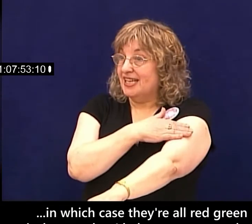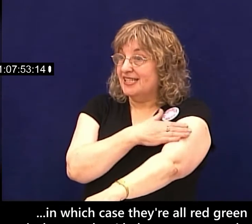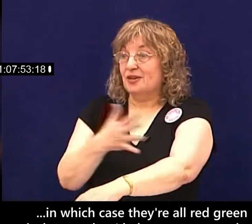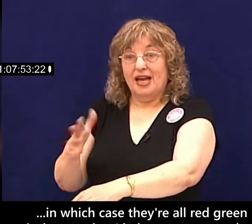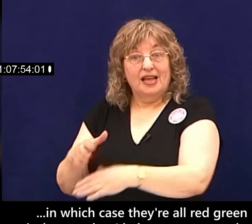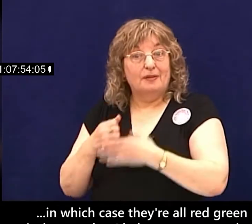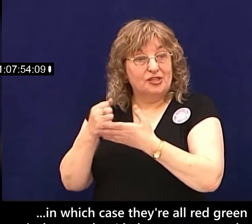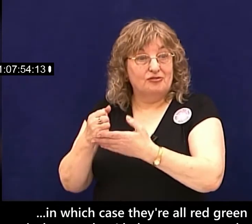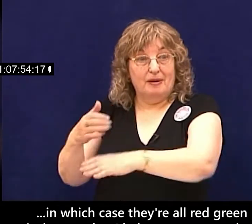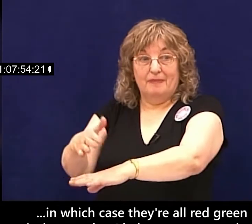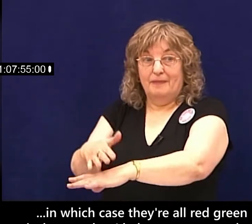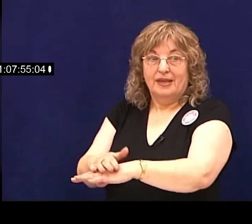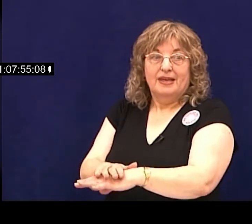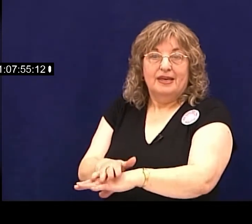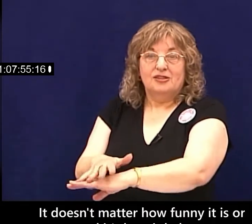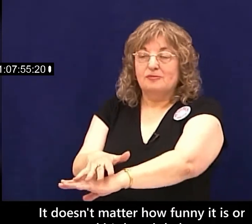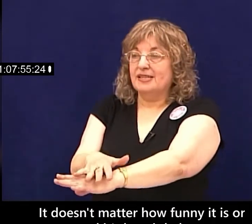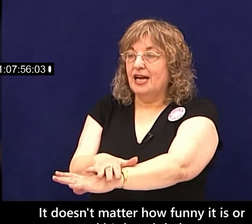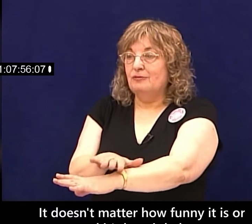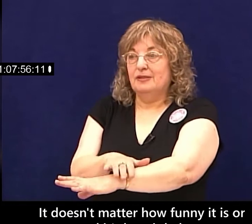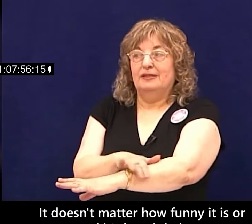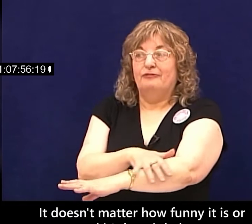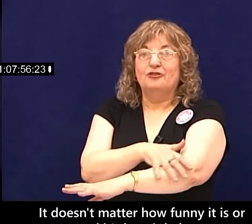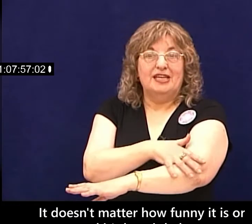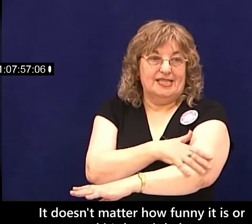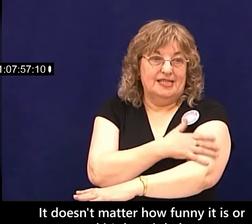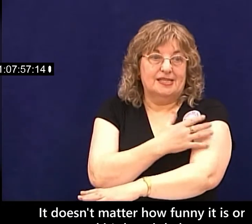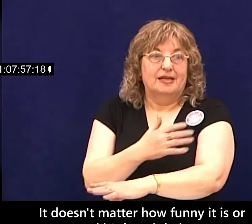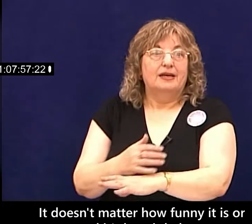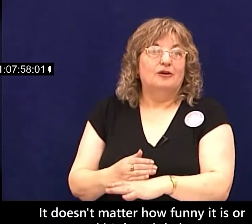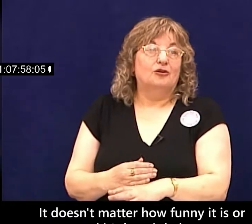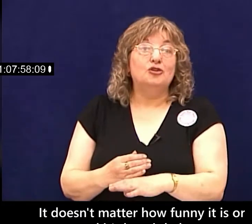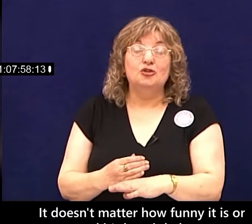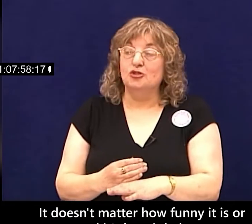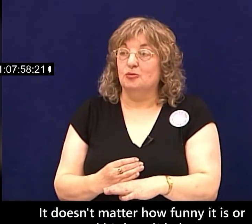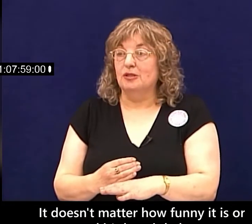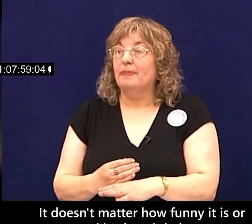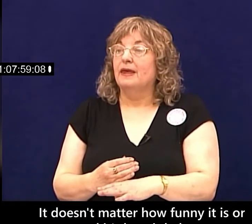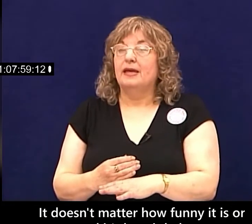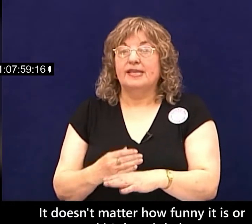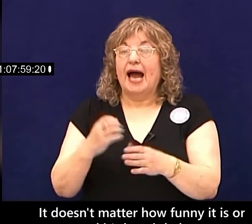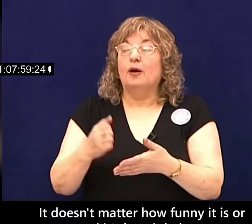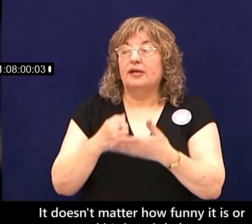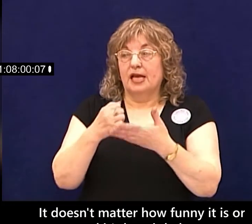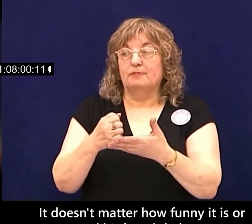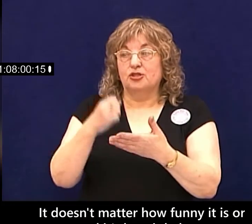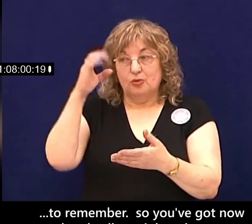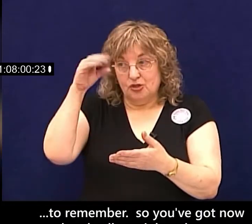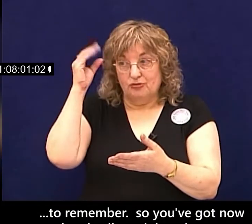so that'll help you to remember. It doesn't matter how funny it is or unusual, it's how it helps you to